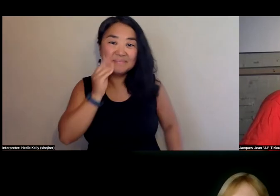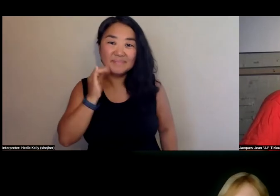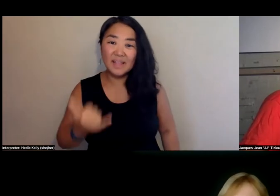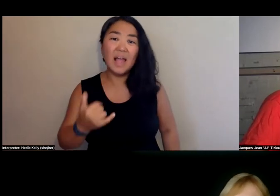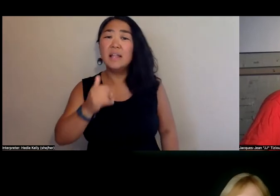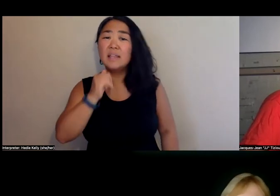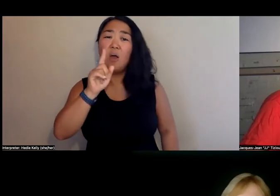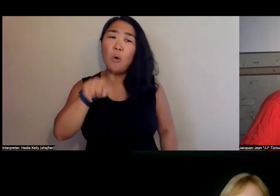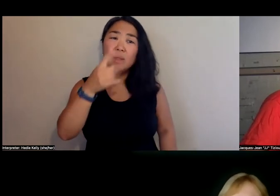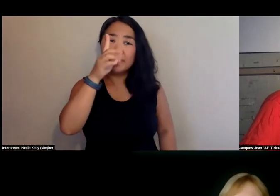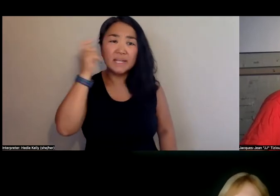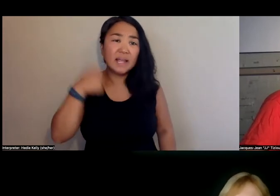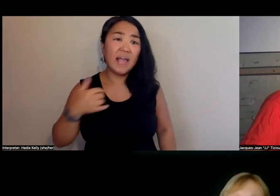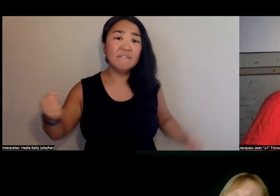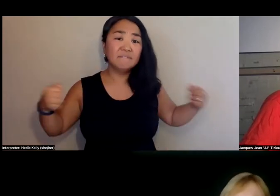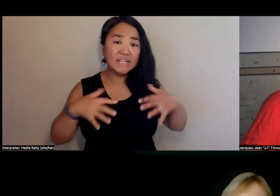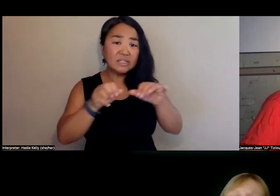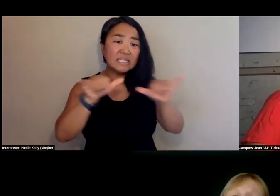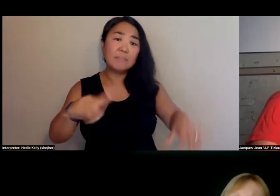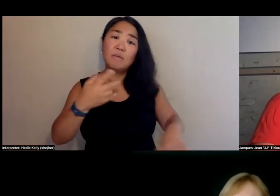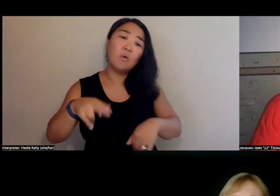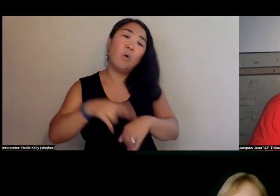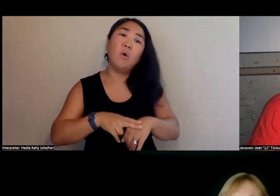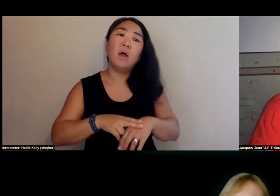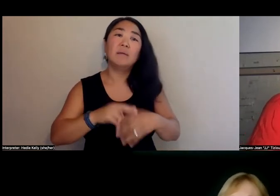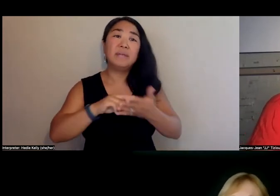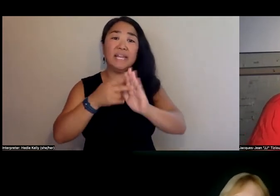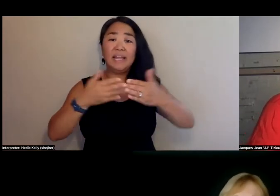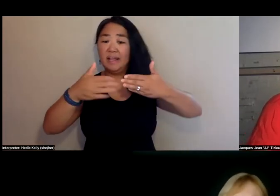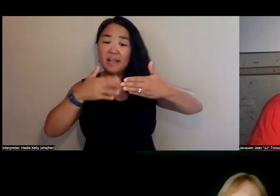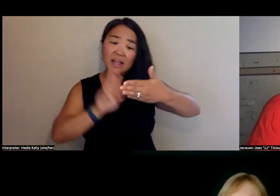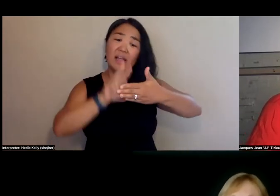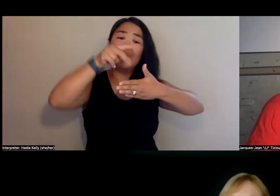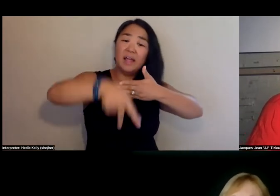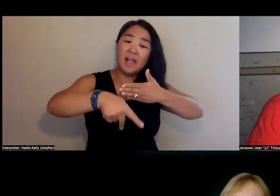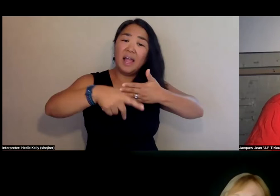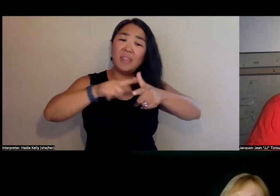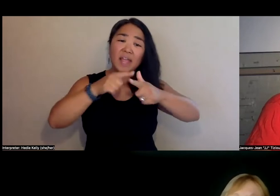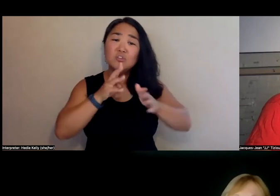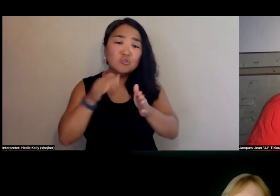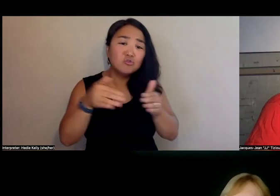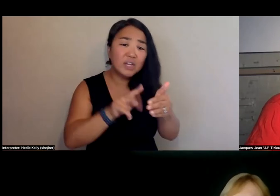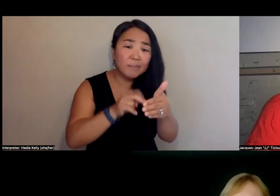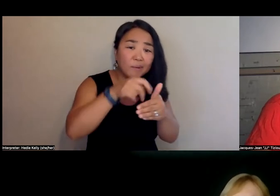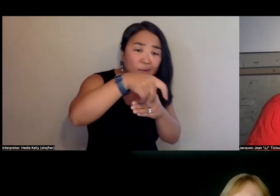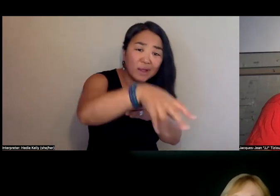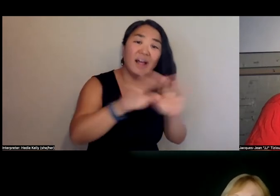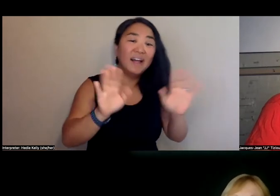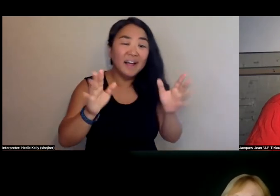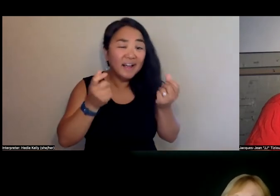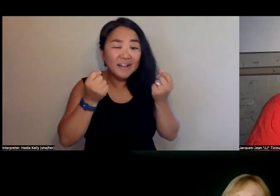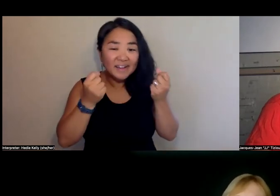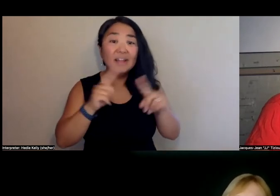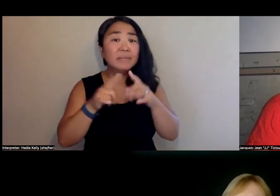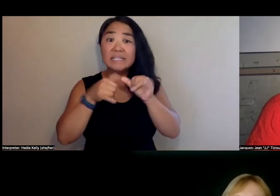have my own sort of fear systems involved in, like, climbing fences and fording streams and those kind of things, but just the idea that that's there